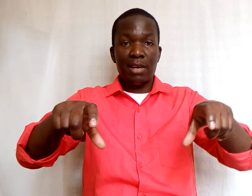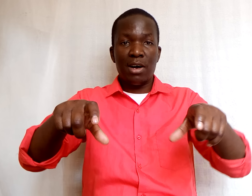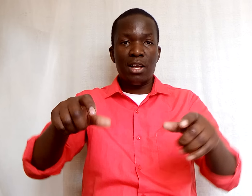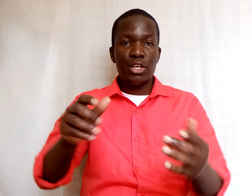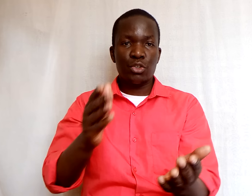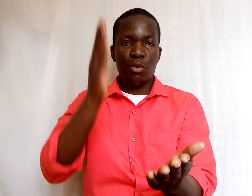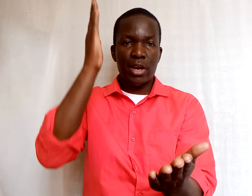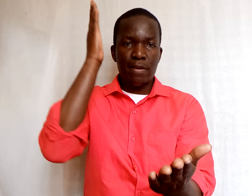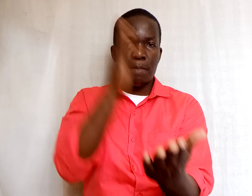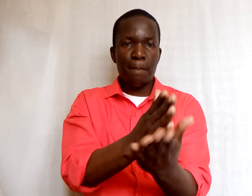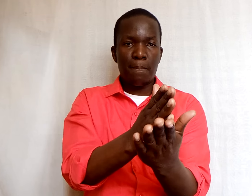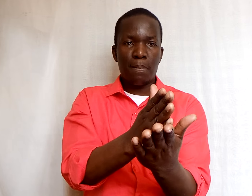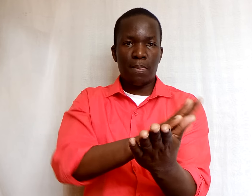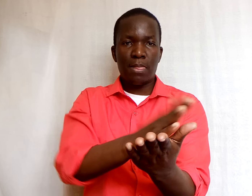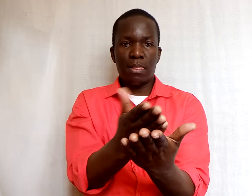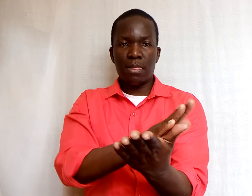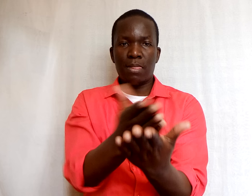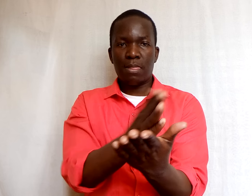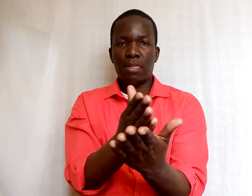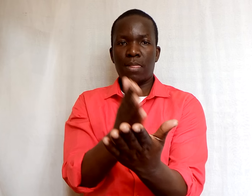cassava. So the way,